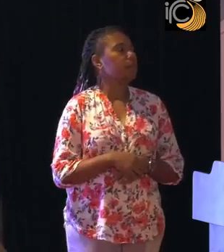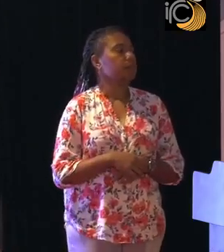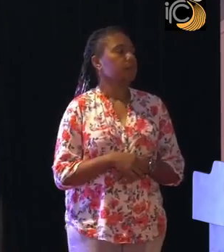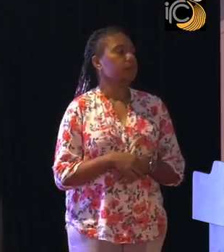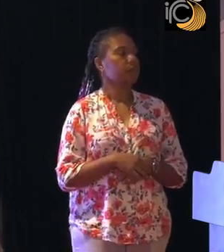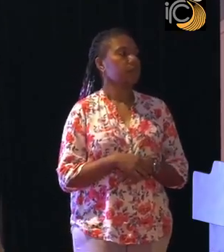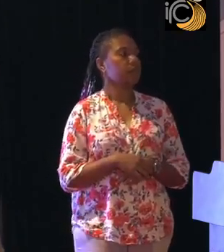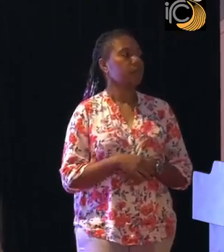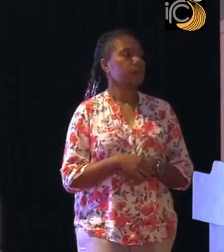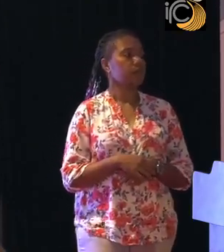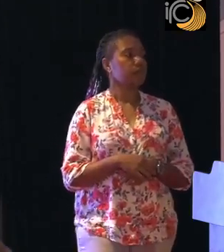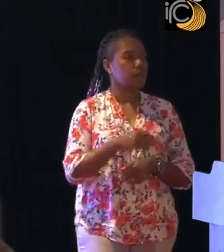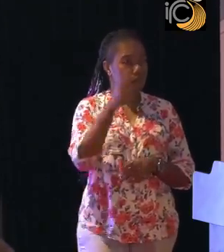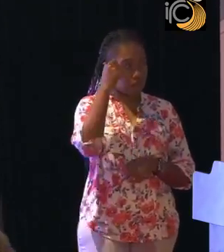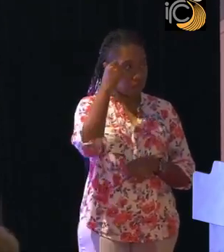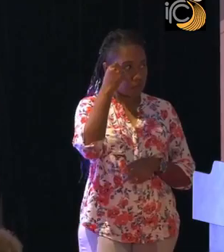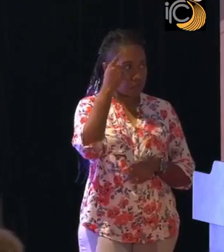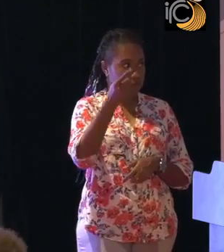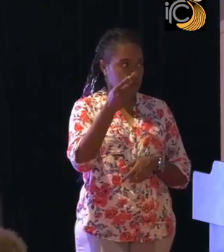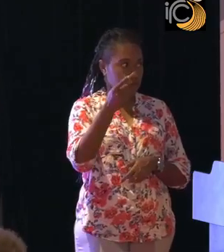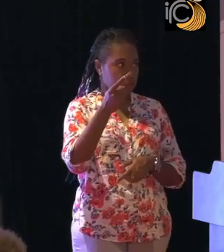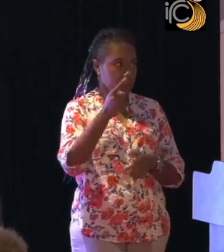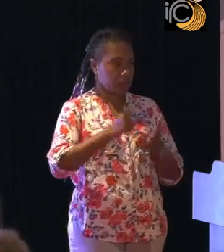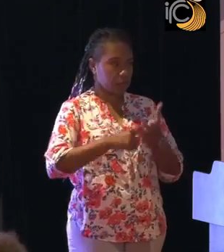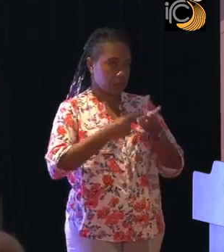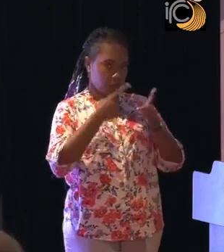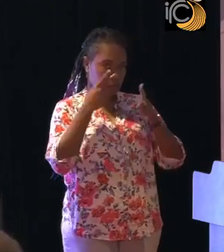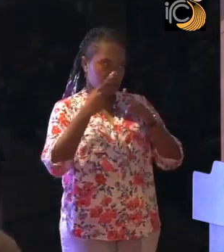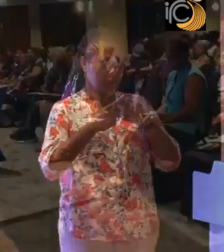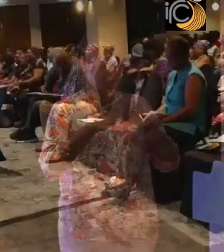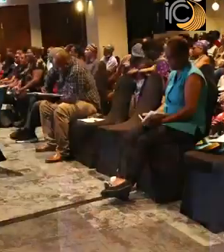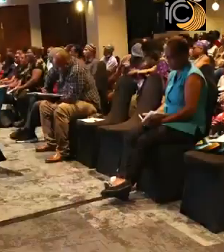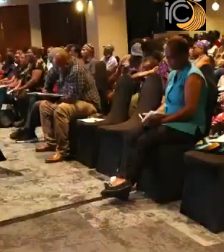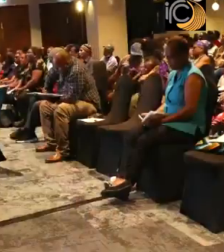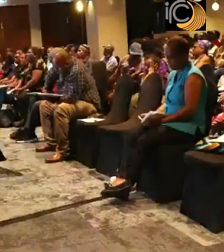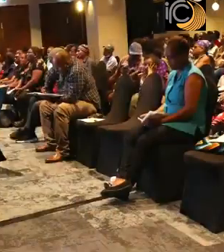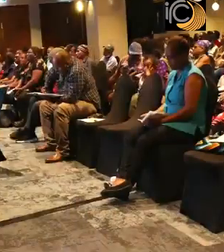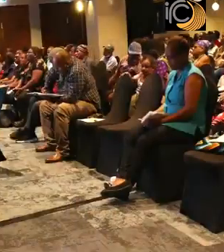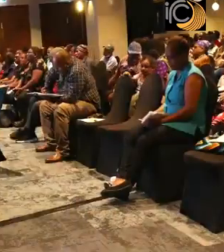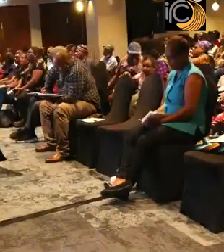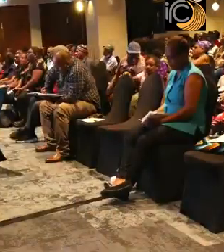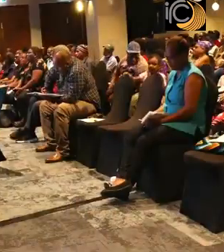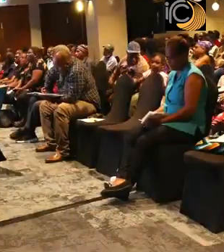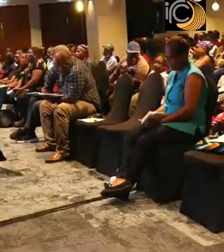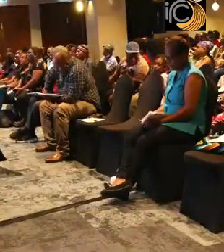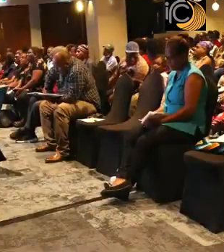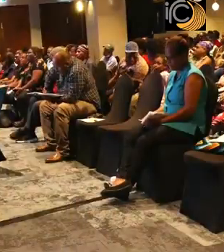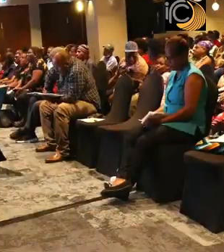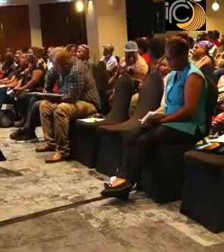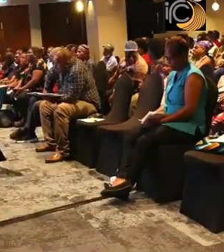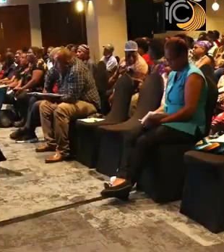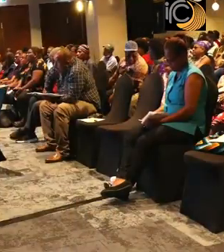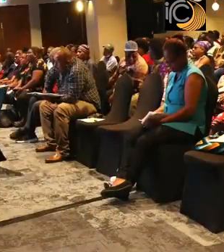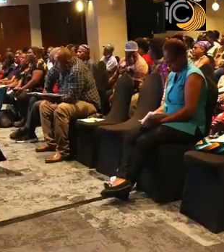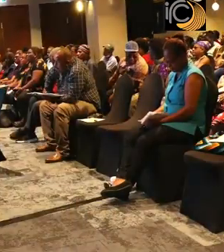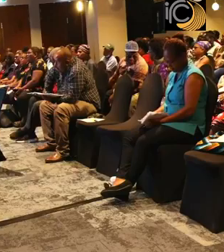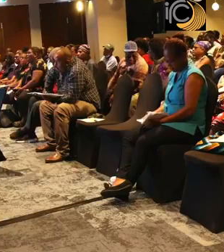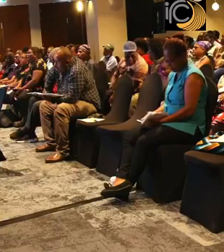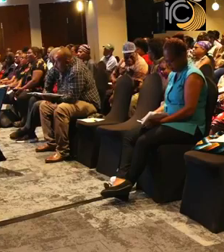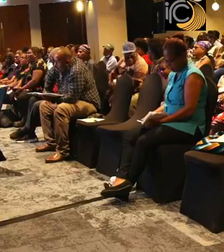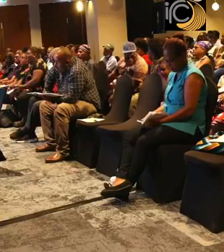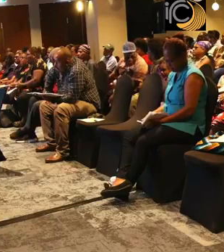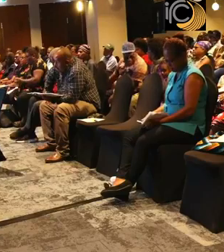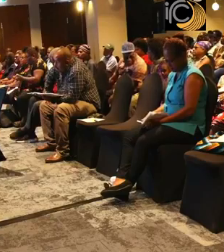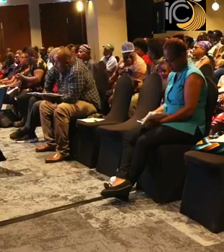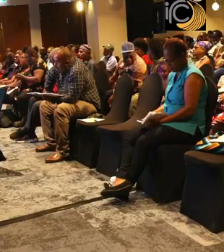fulfill your tax obligations. Yes, of course, better healthcare, maintenance of roads and